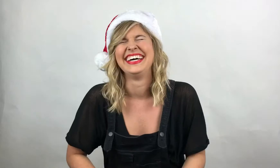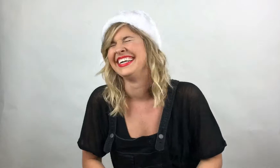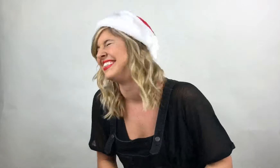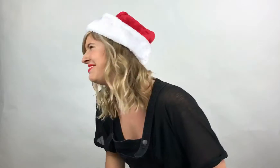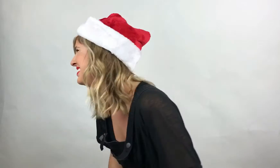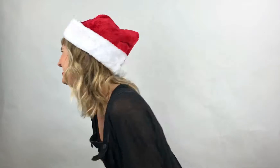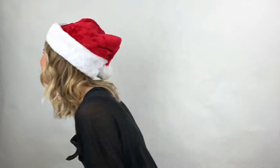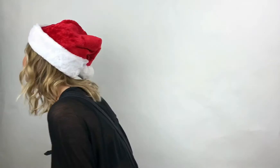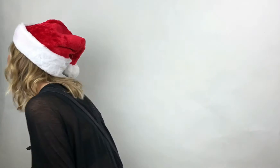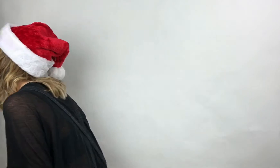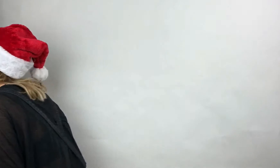god. Kylie! So